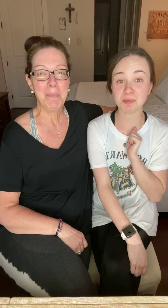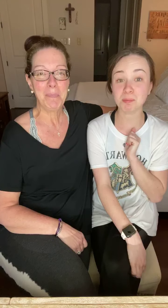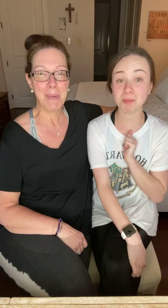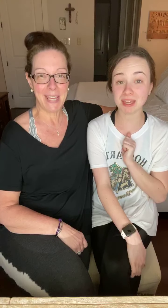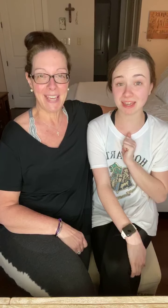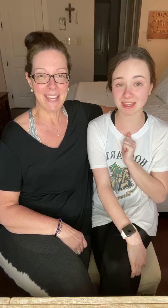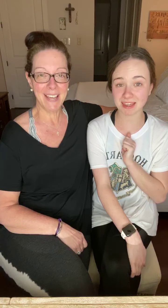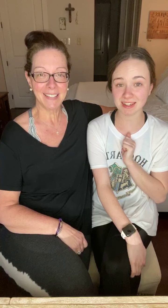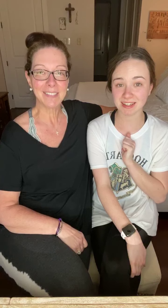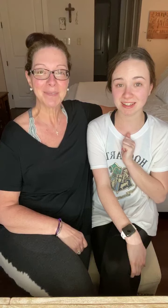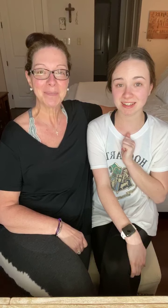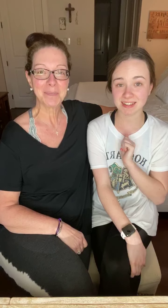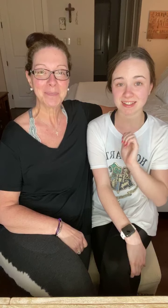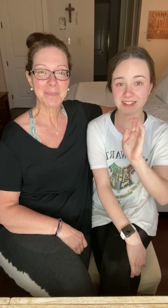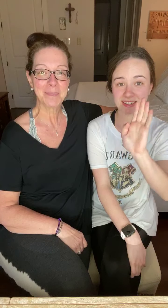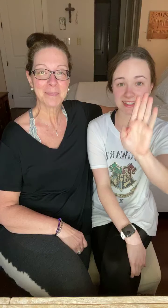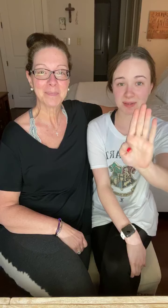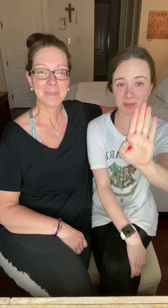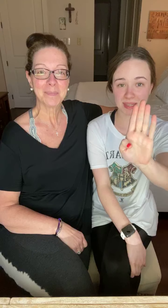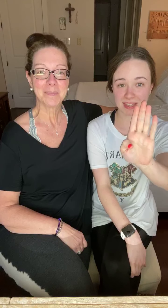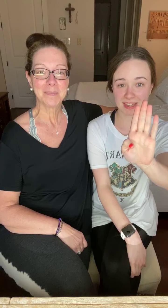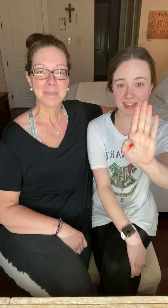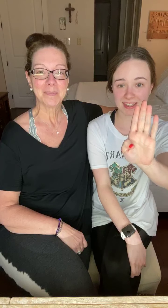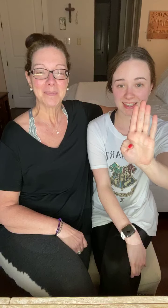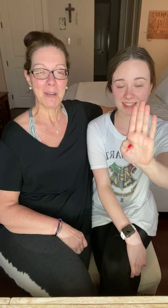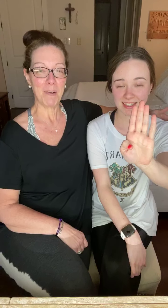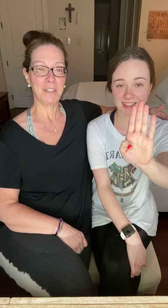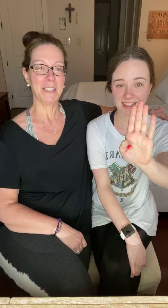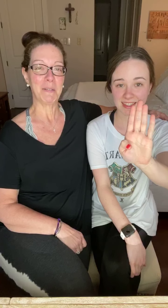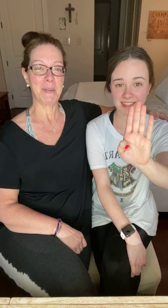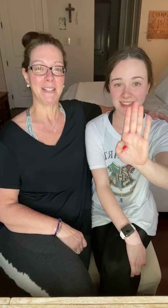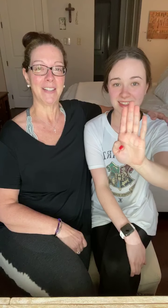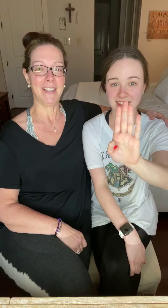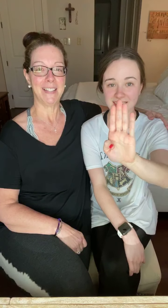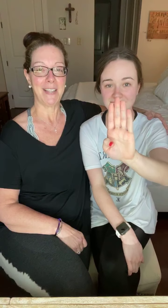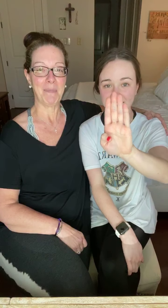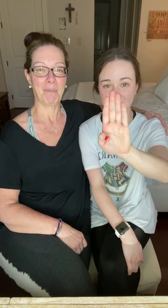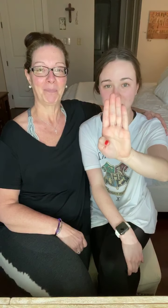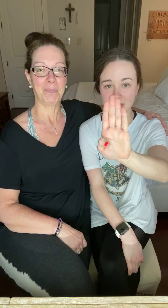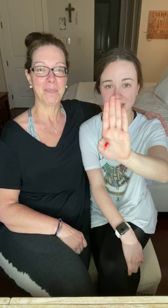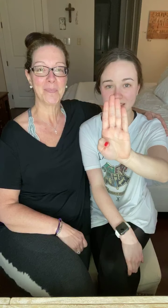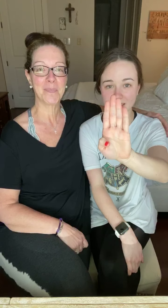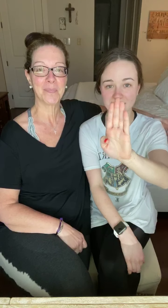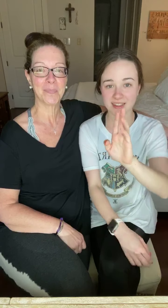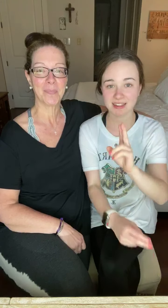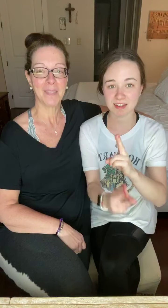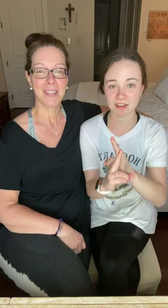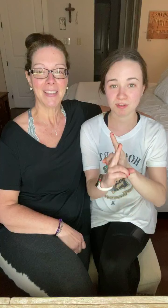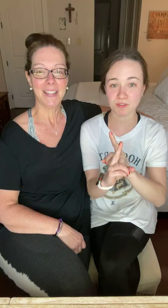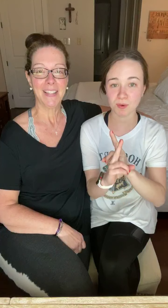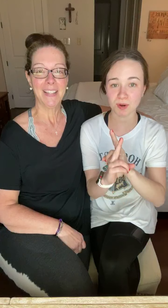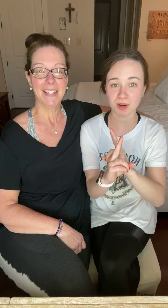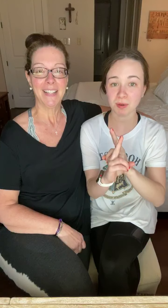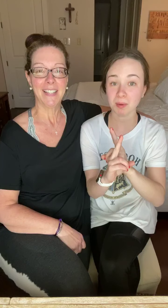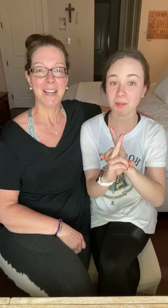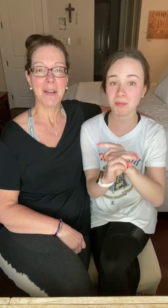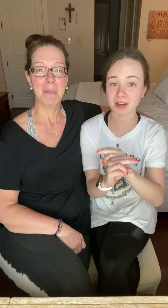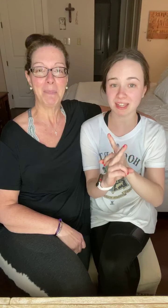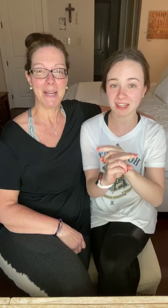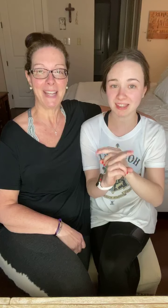B. So B. Come over a little bit so they can see. B for bunny. Bunny.